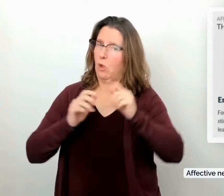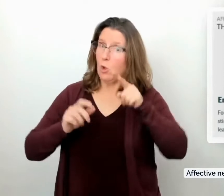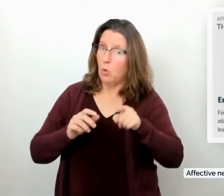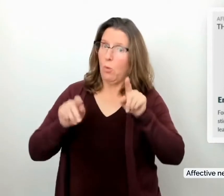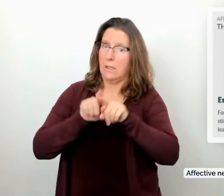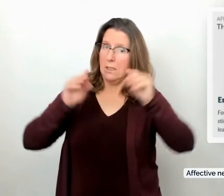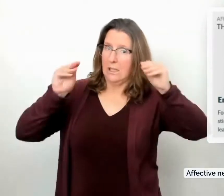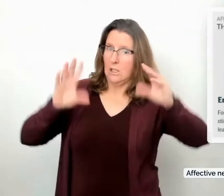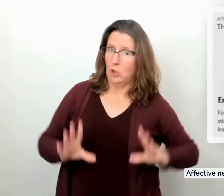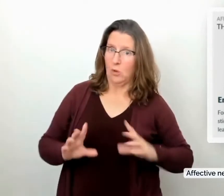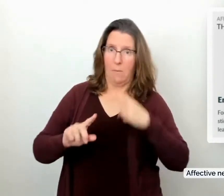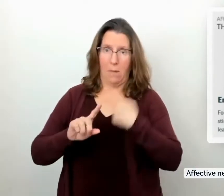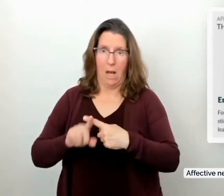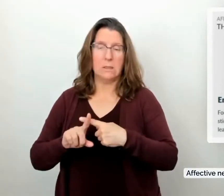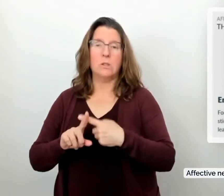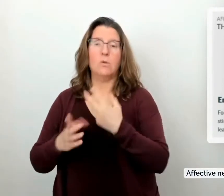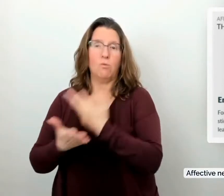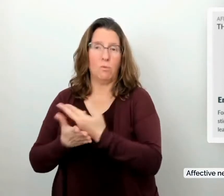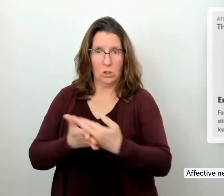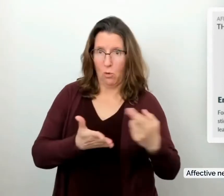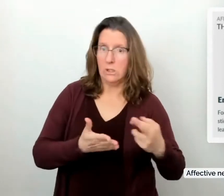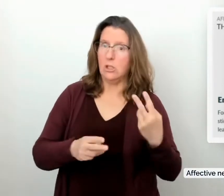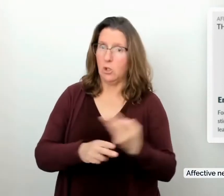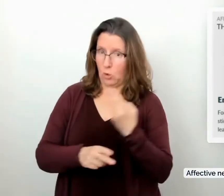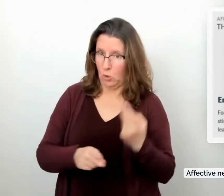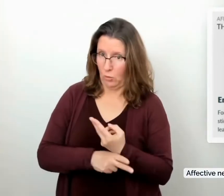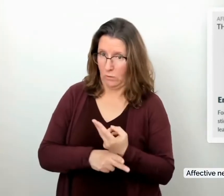teacher and the resources used to stimulate that motivation.